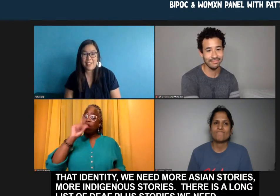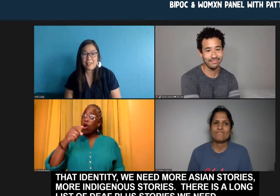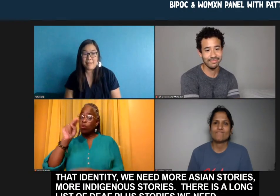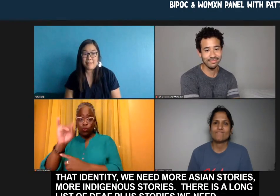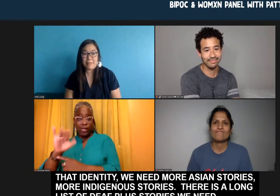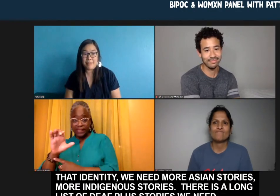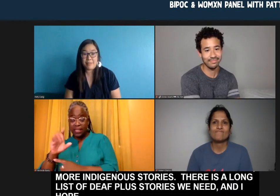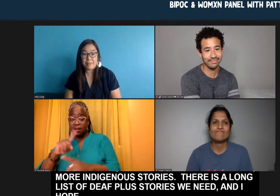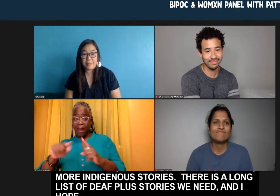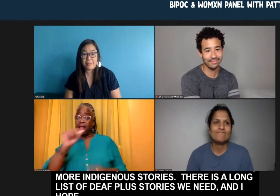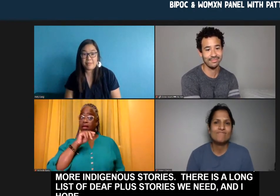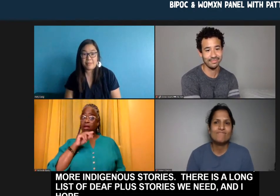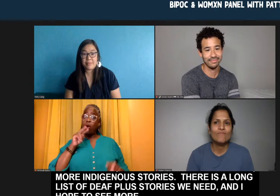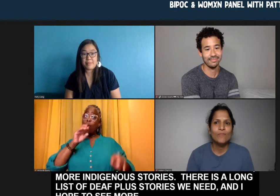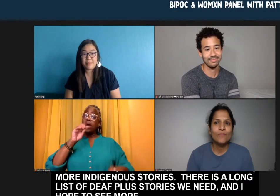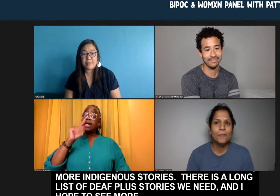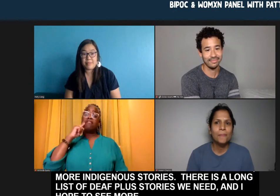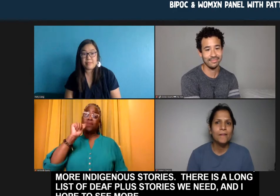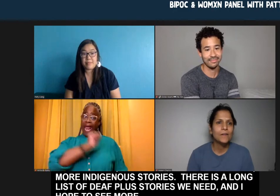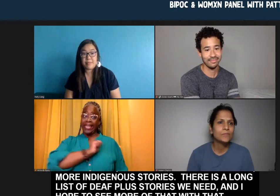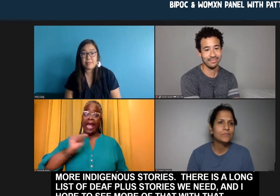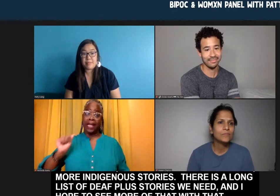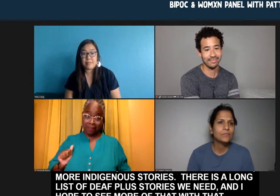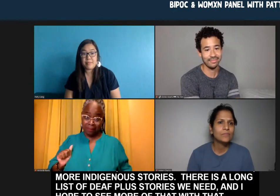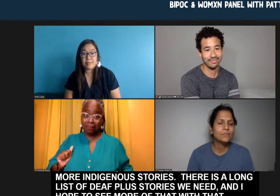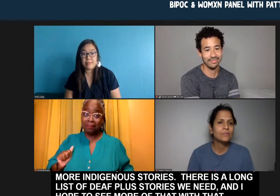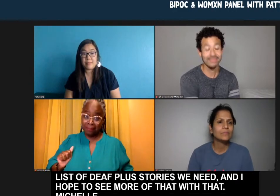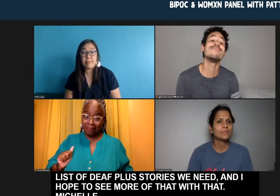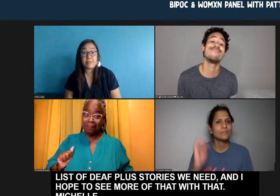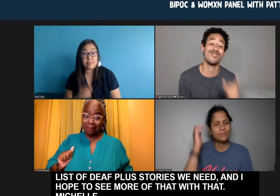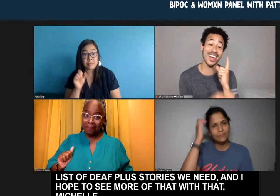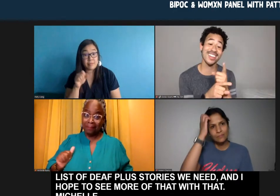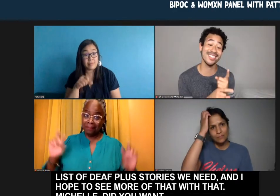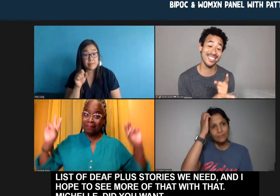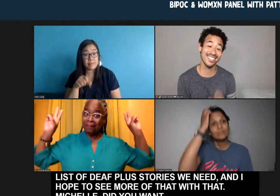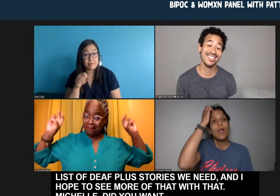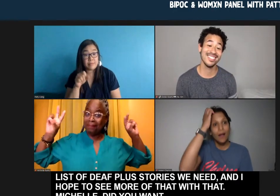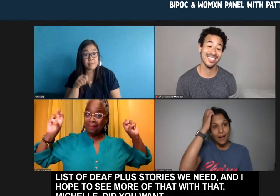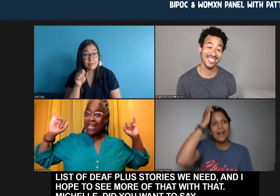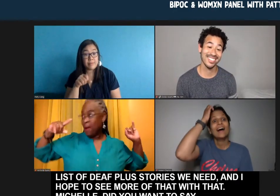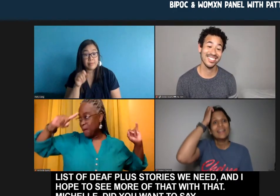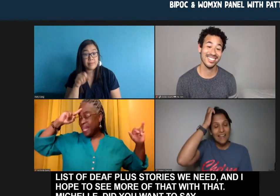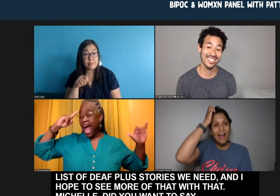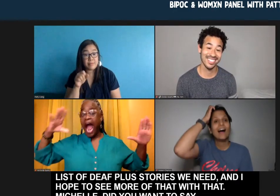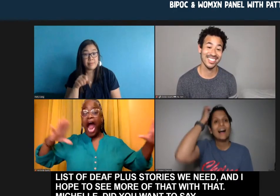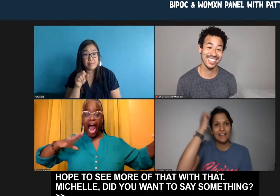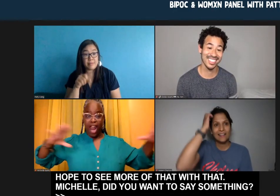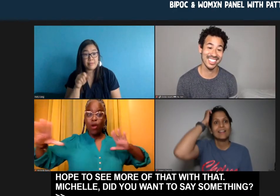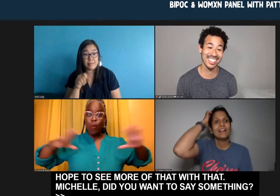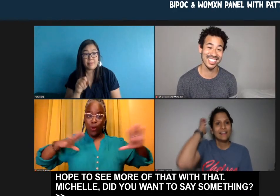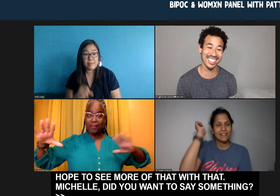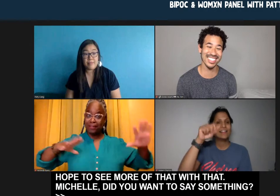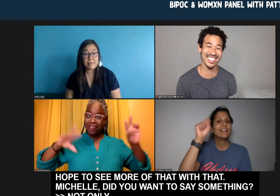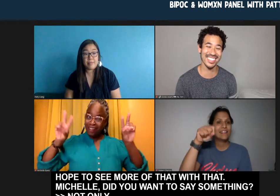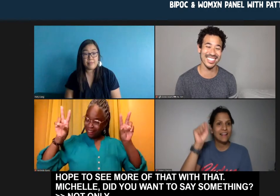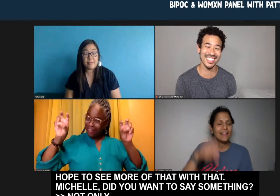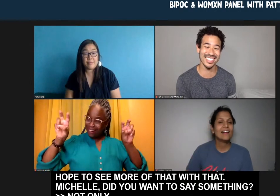say something? Not only NYC, but like even in Atlanta too. Yes, yes, wow,